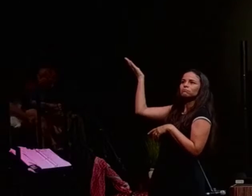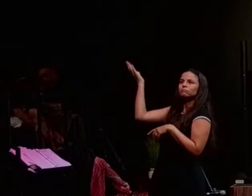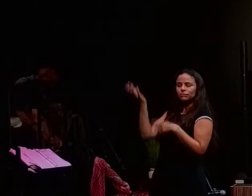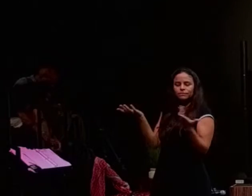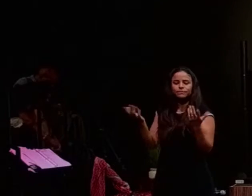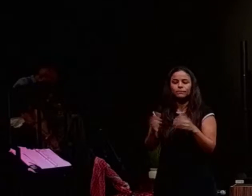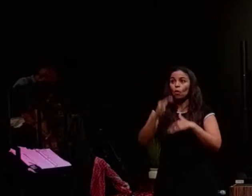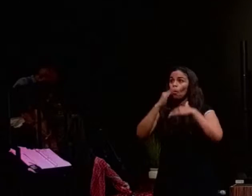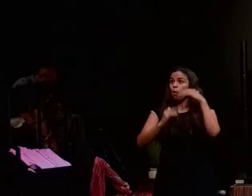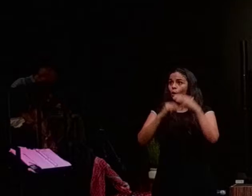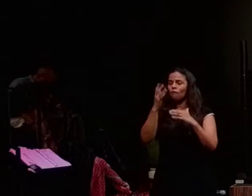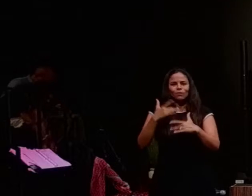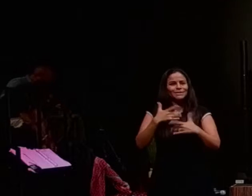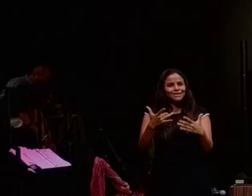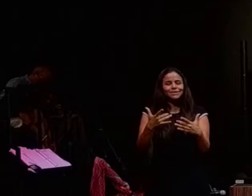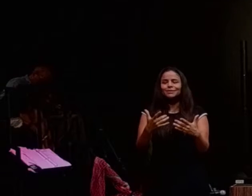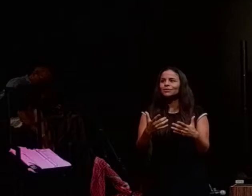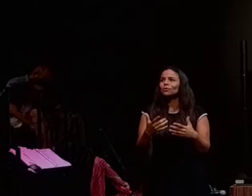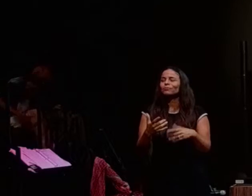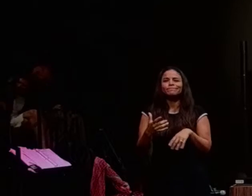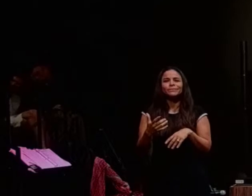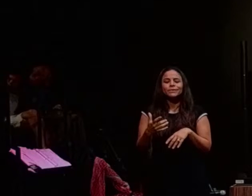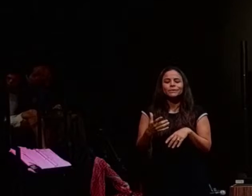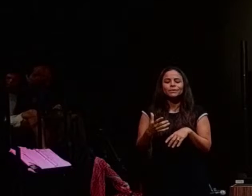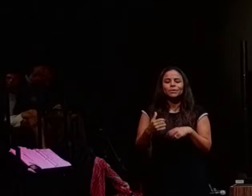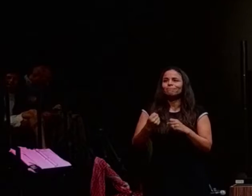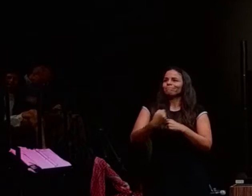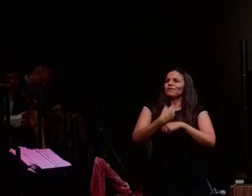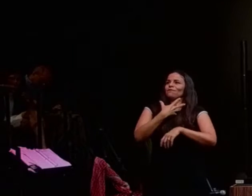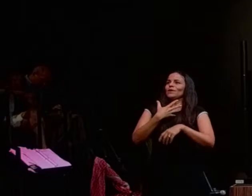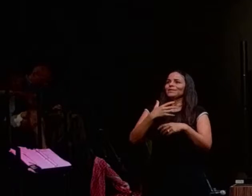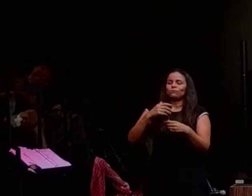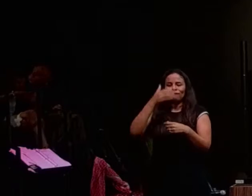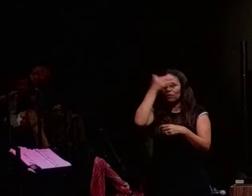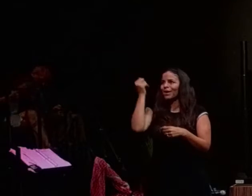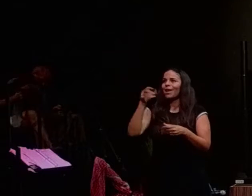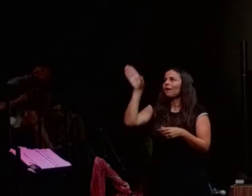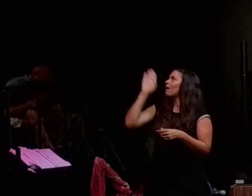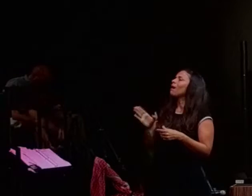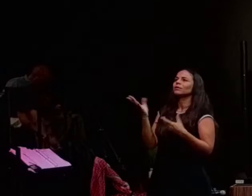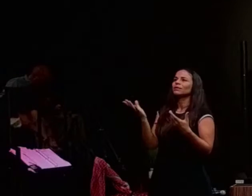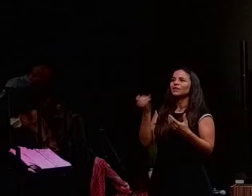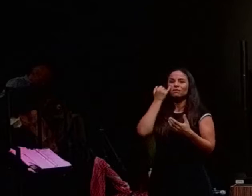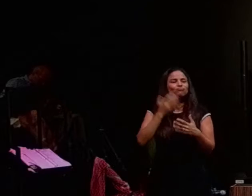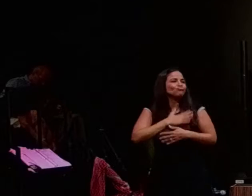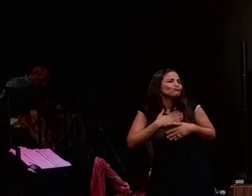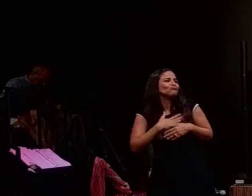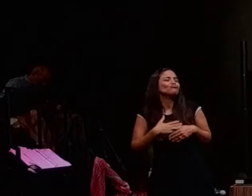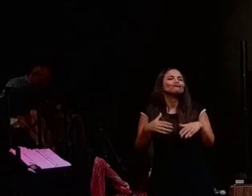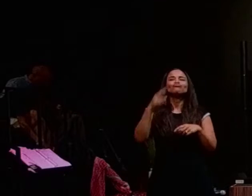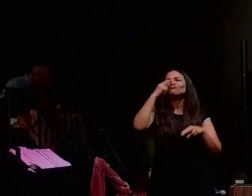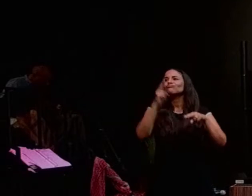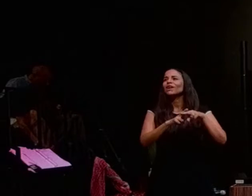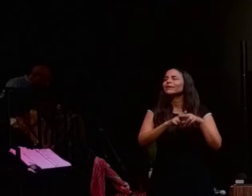know, the reality is that comfort tends to make us forget about God a lot of times. when we're chilling, when we're having a good time, it's easy to put God on the